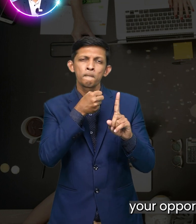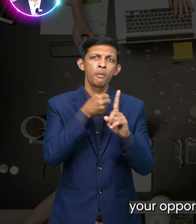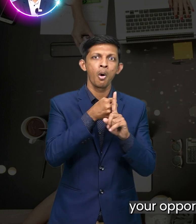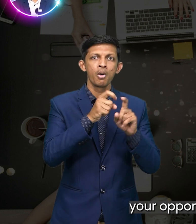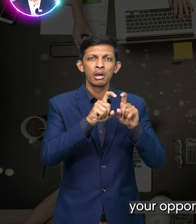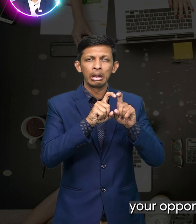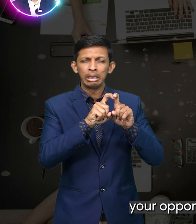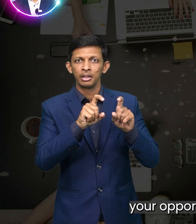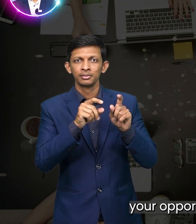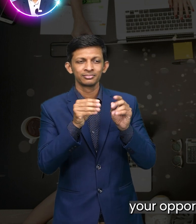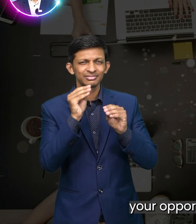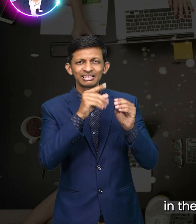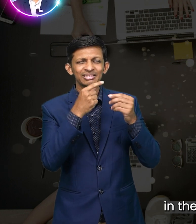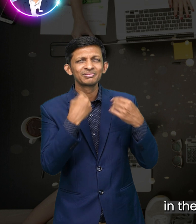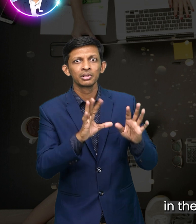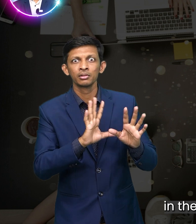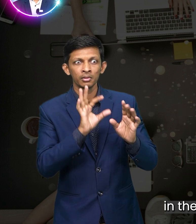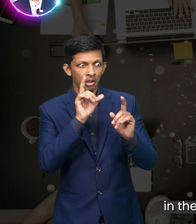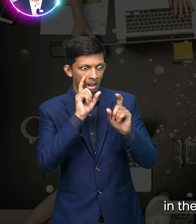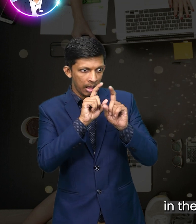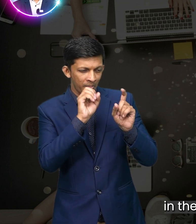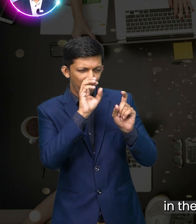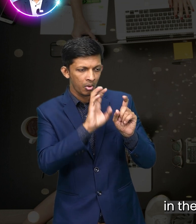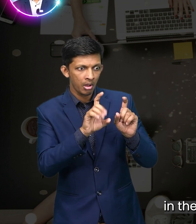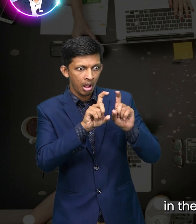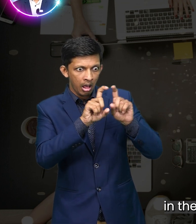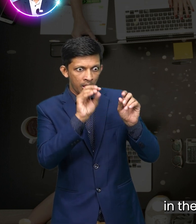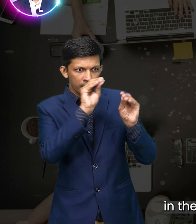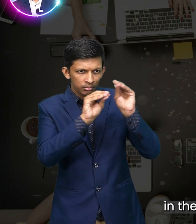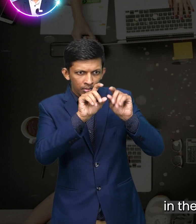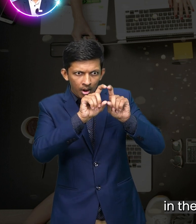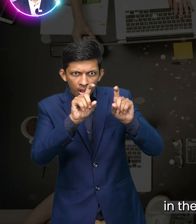and relationships in the professional world.